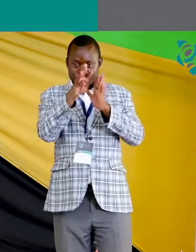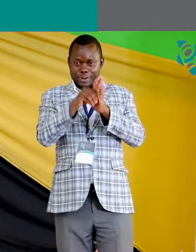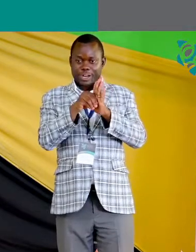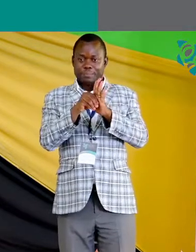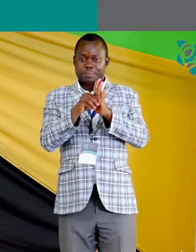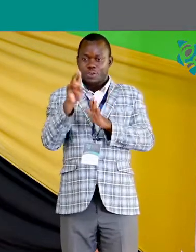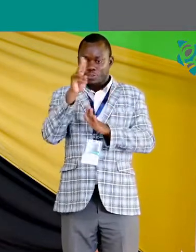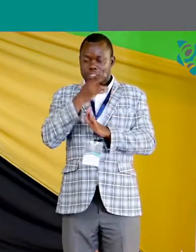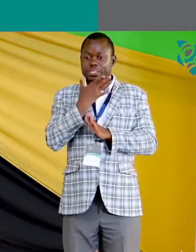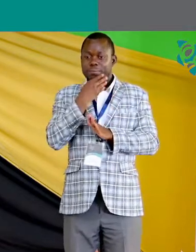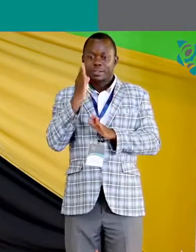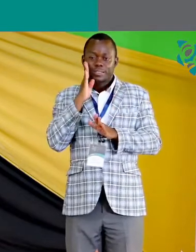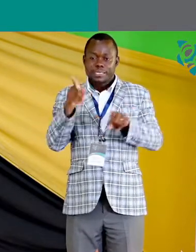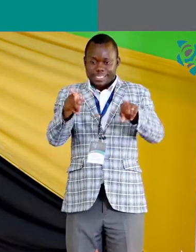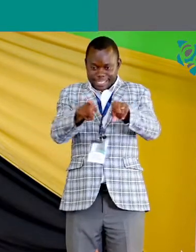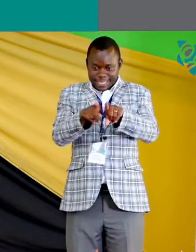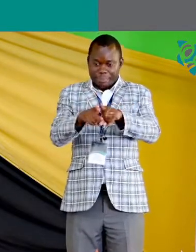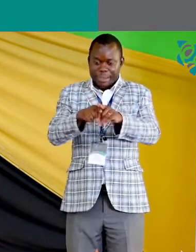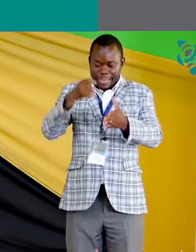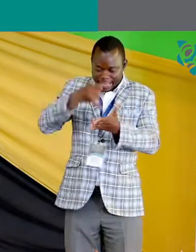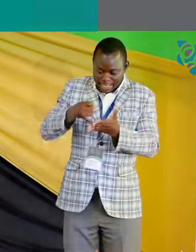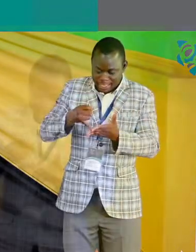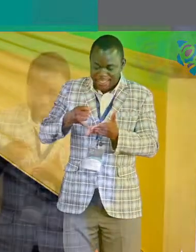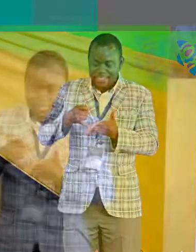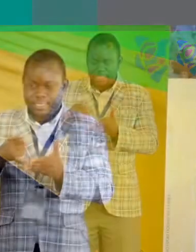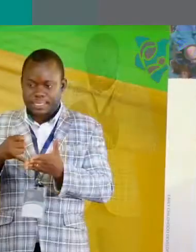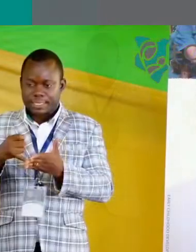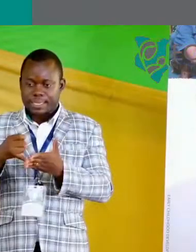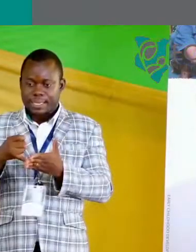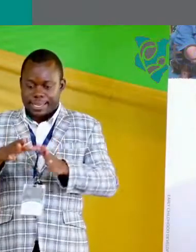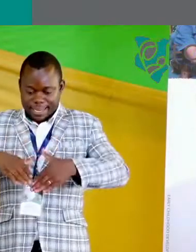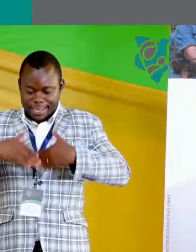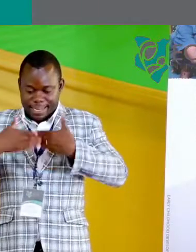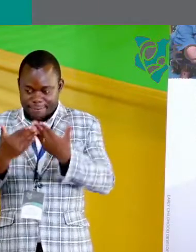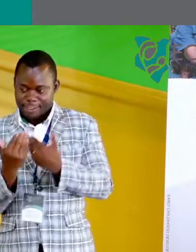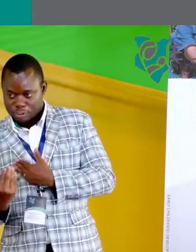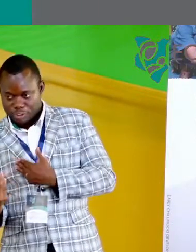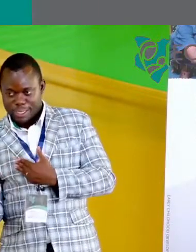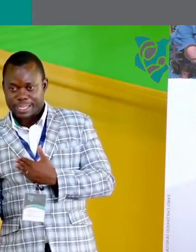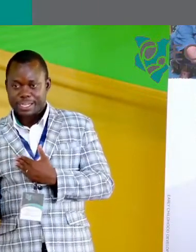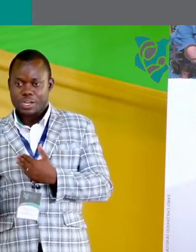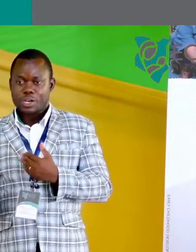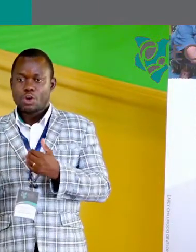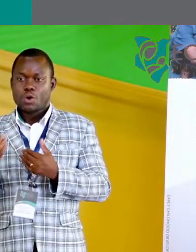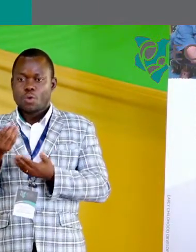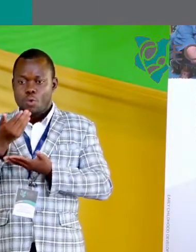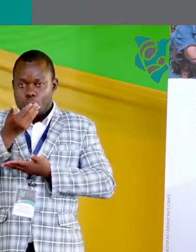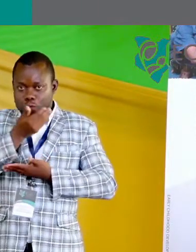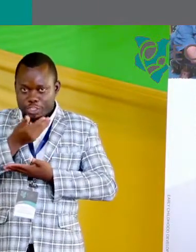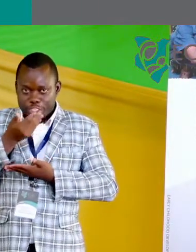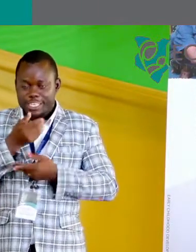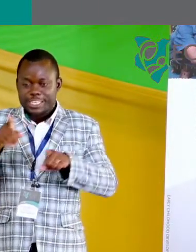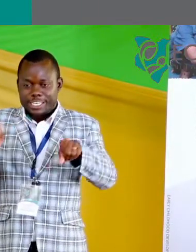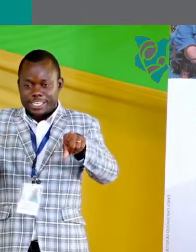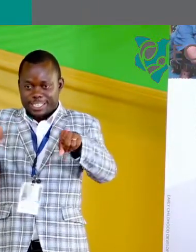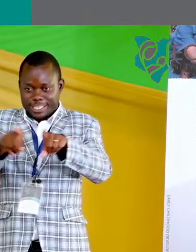parenting has birthed inclusiveness in them providing for children uji or porridge in